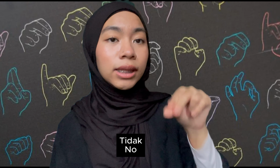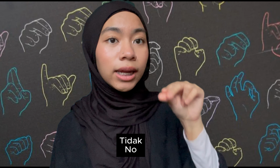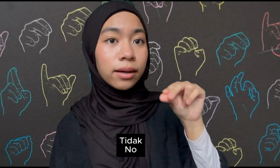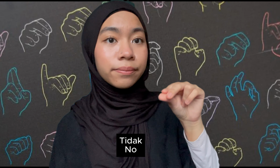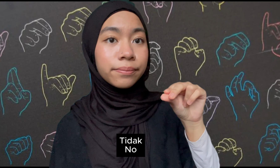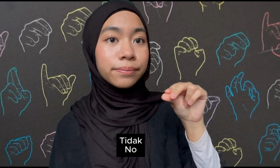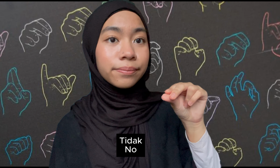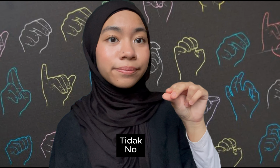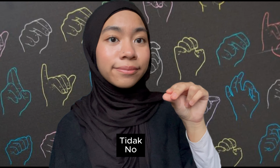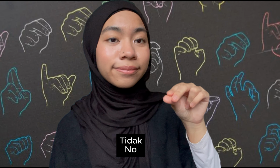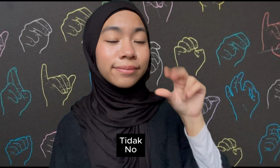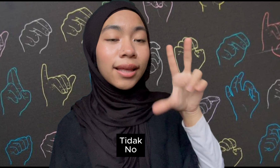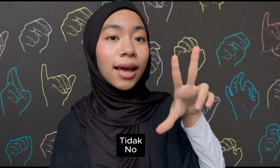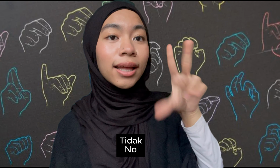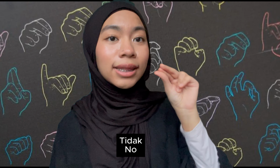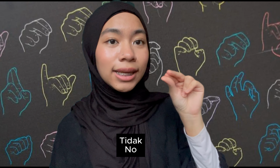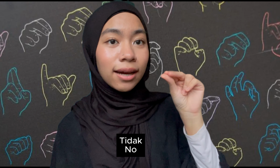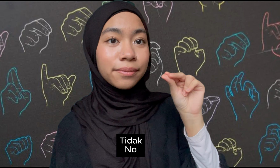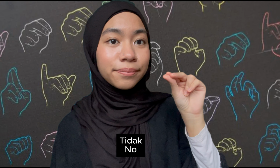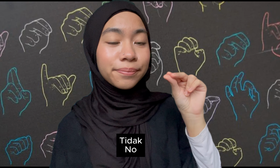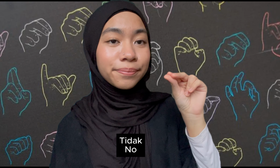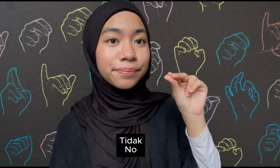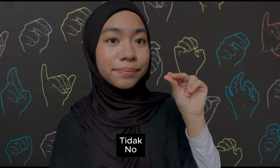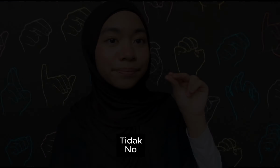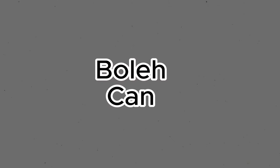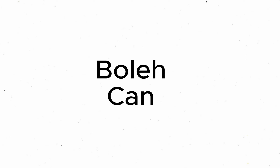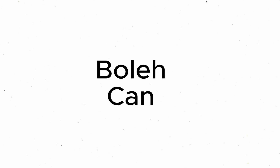Tidak. Tidak.